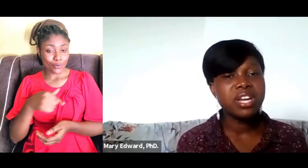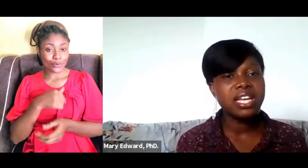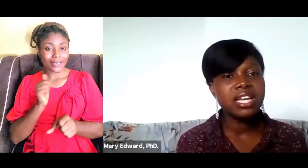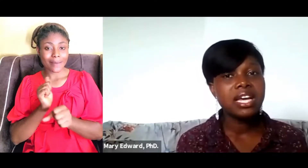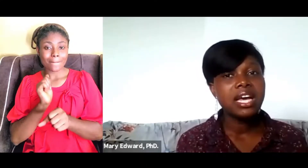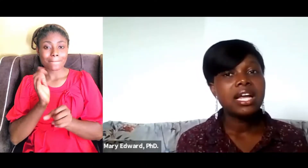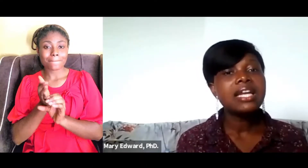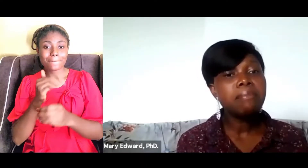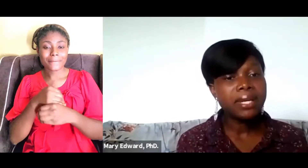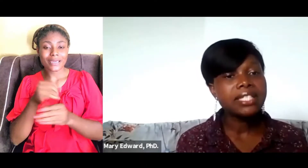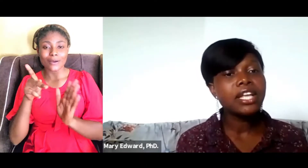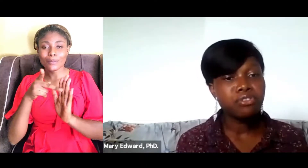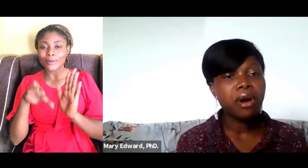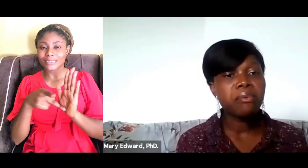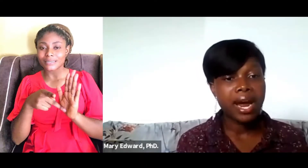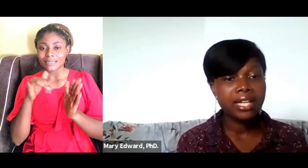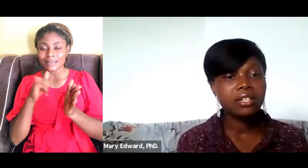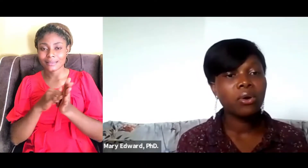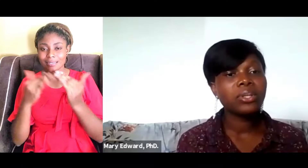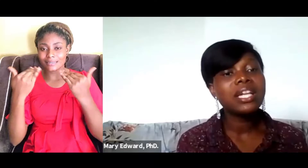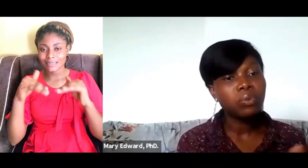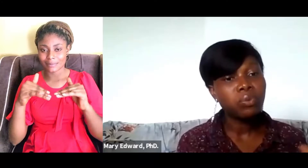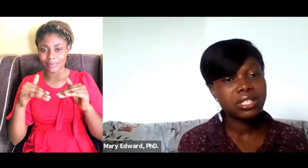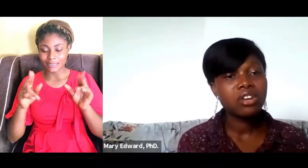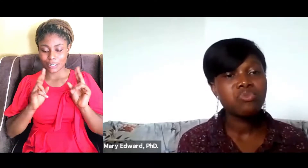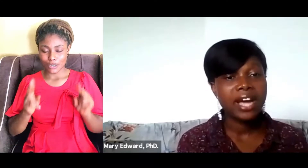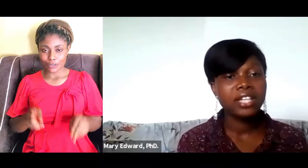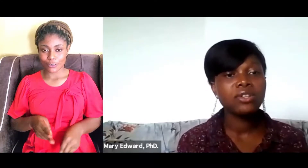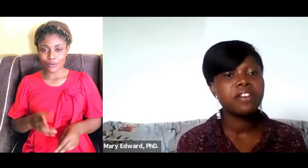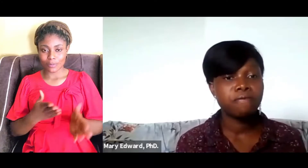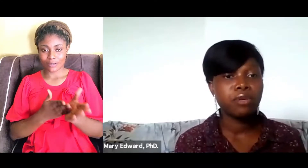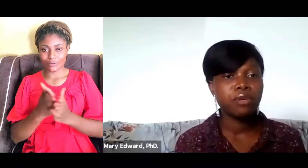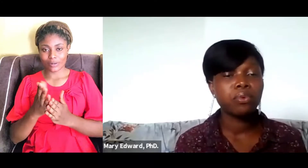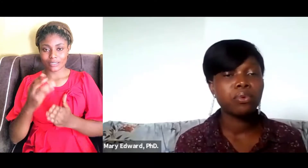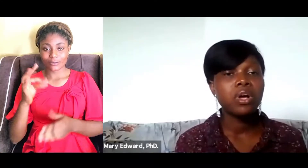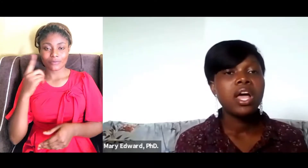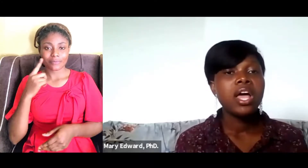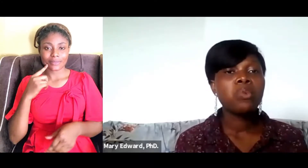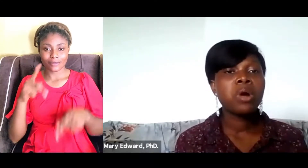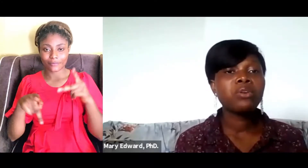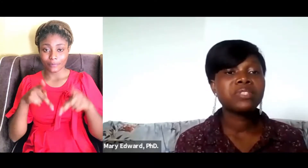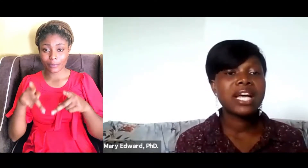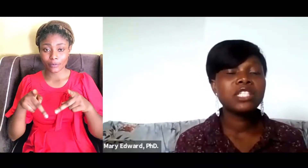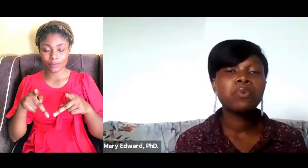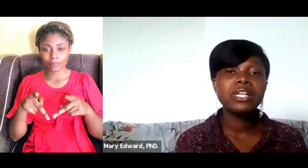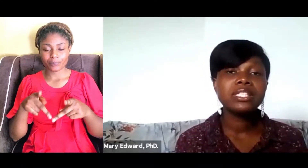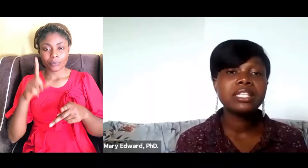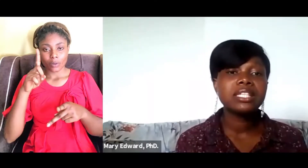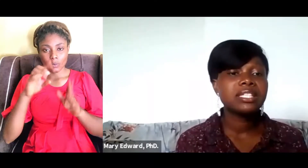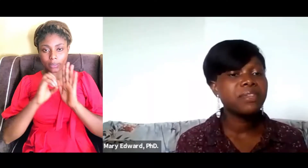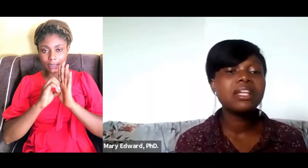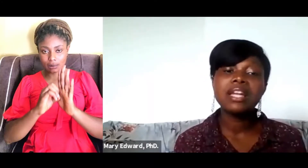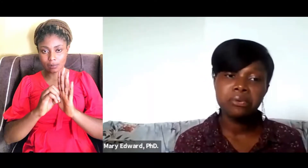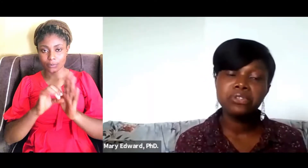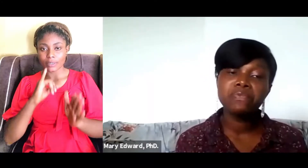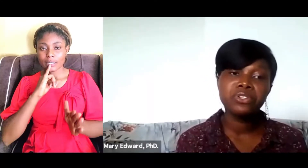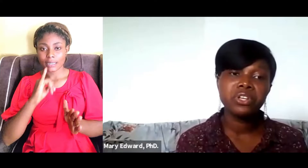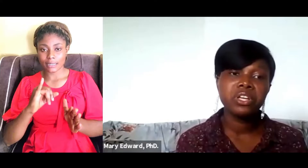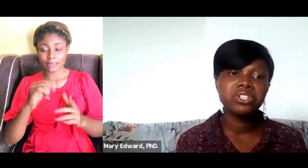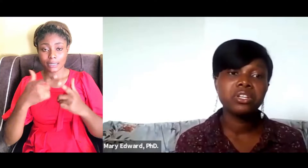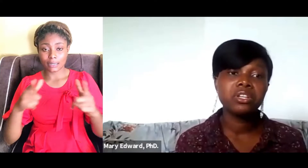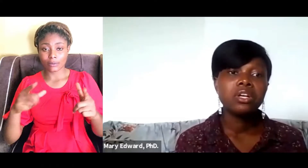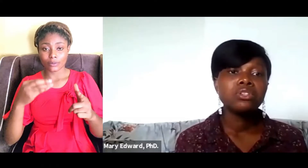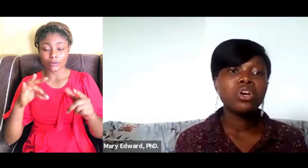that really limit the human rights or the linguistic rights of deaf people. And one of such policies is even the language